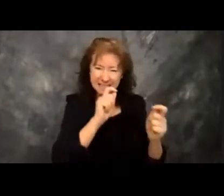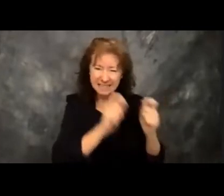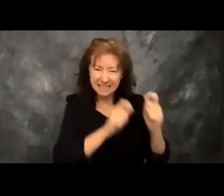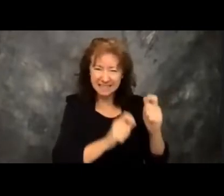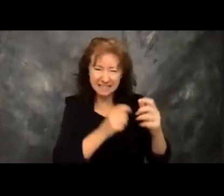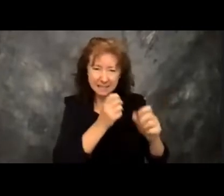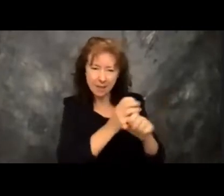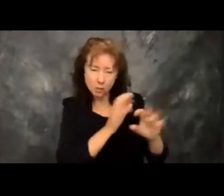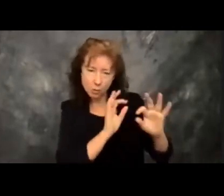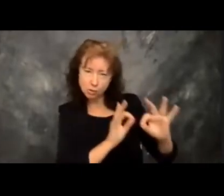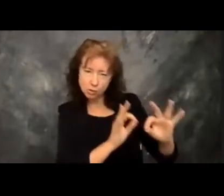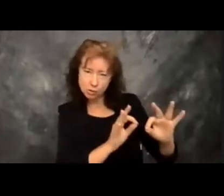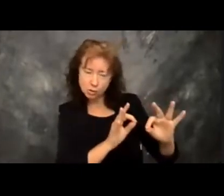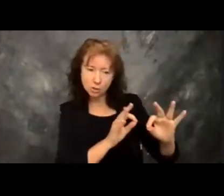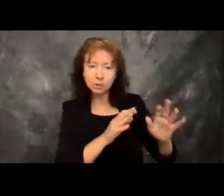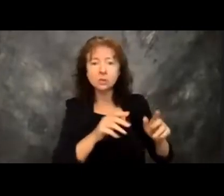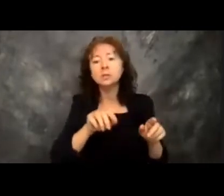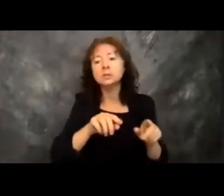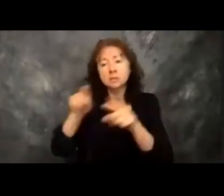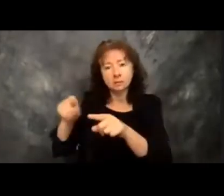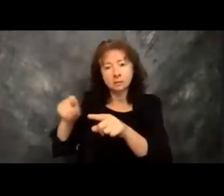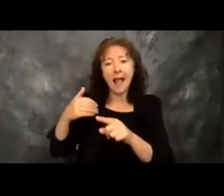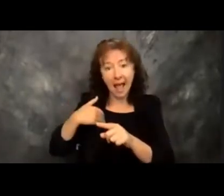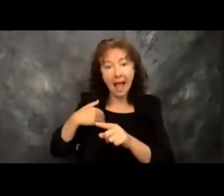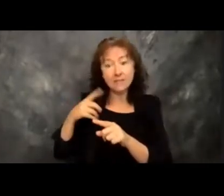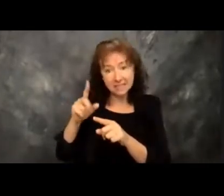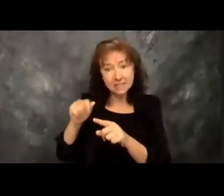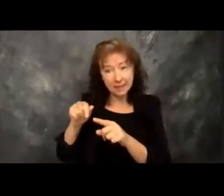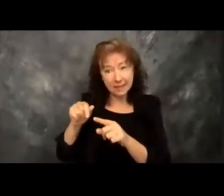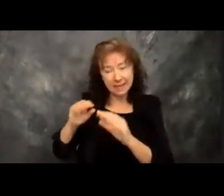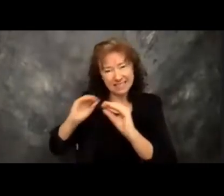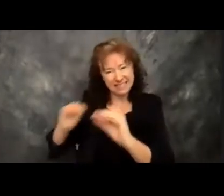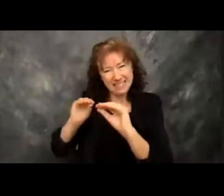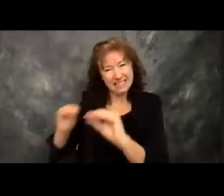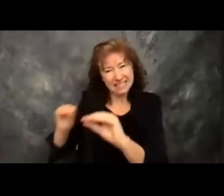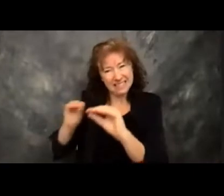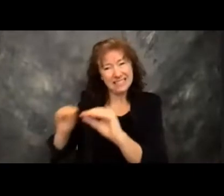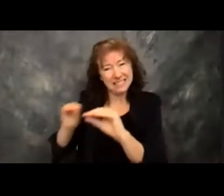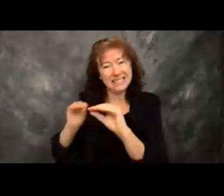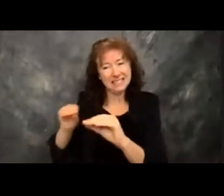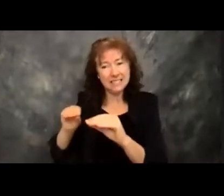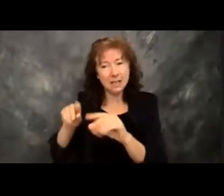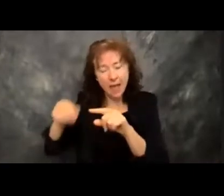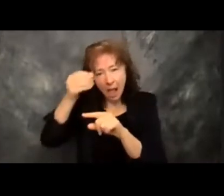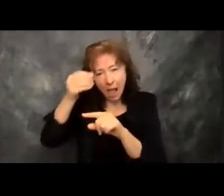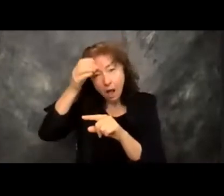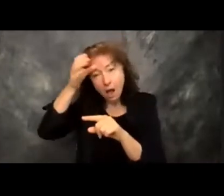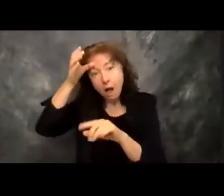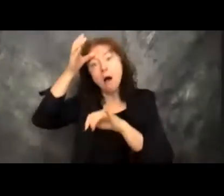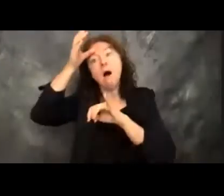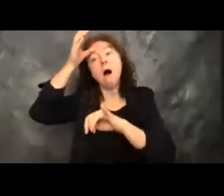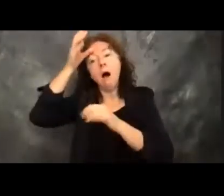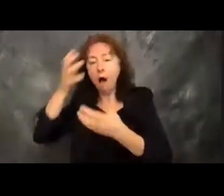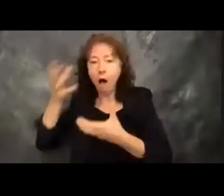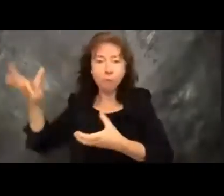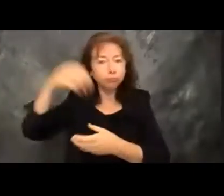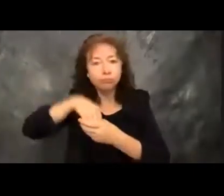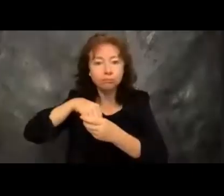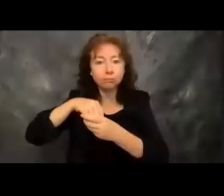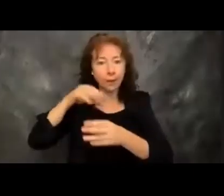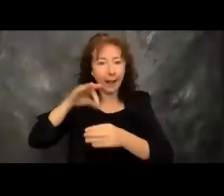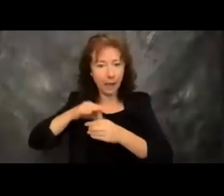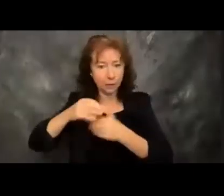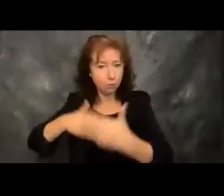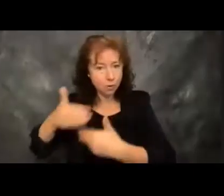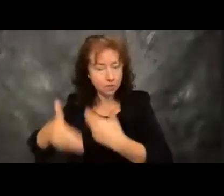with disabilities and other interested bodies that included into the election process. However, I wanted to